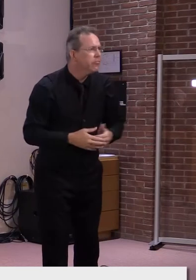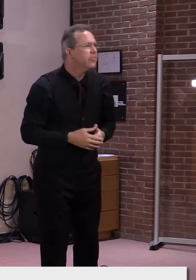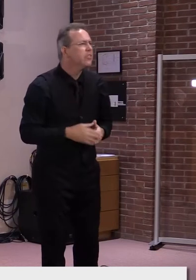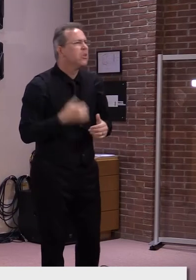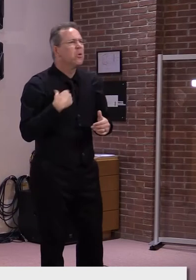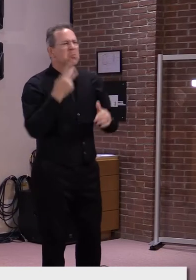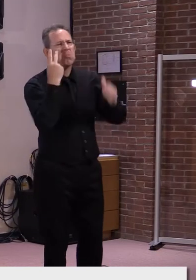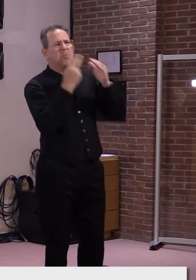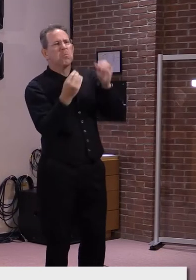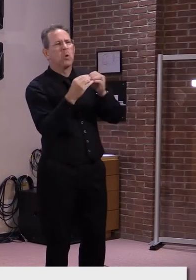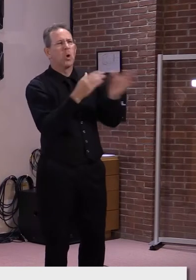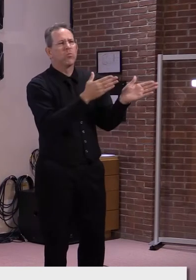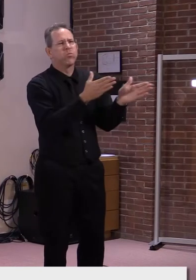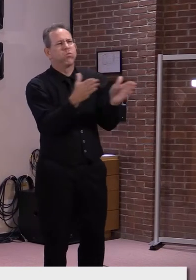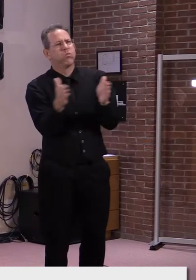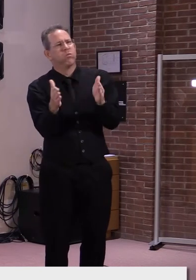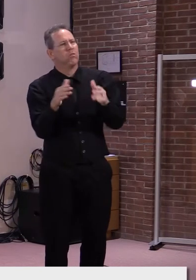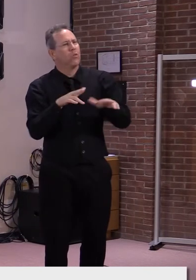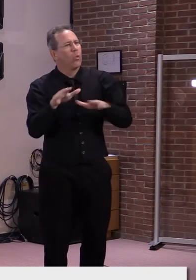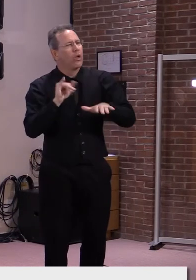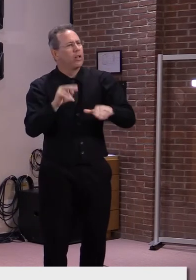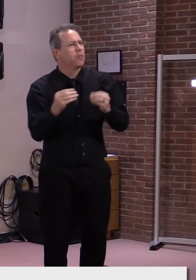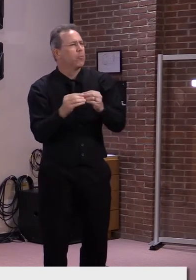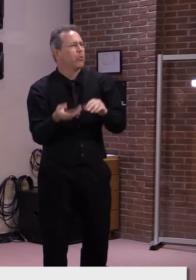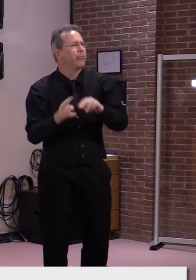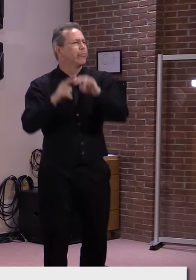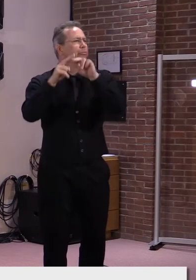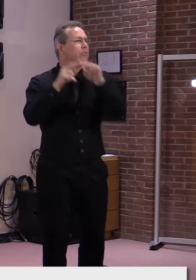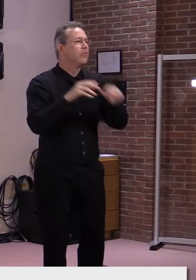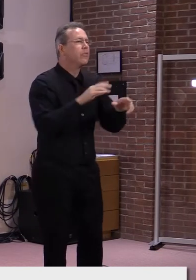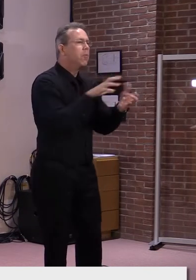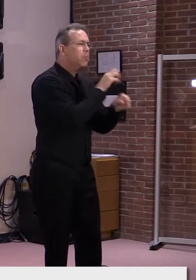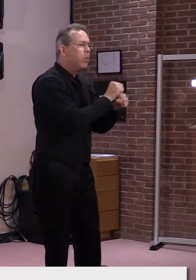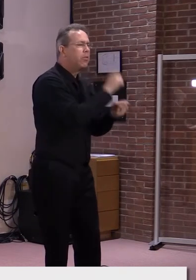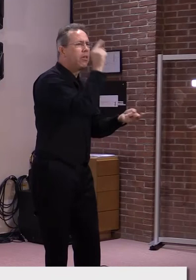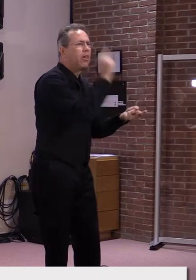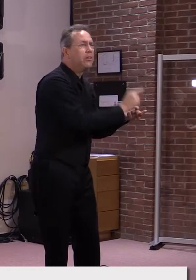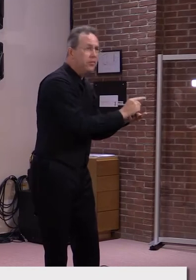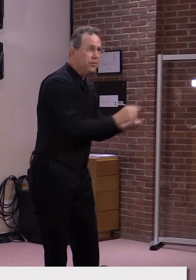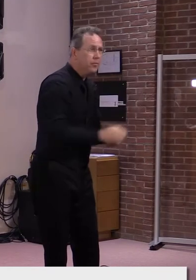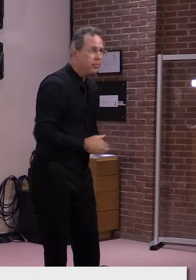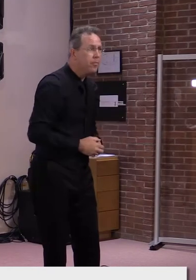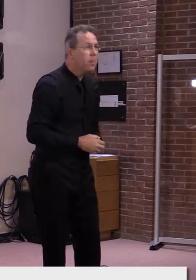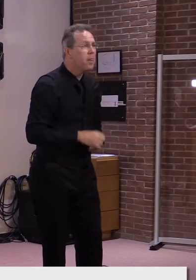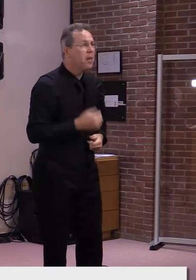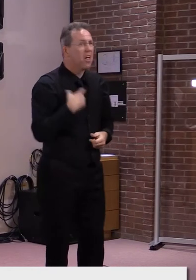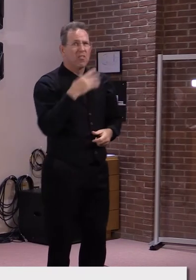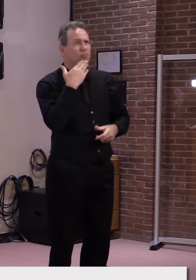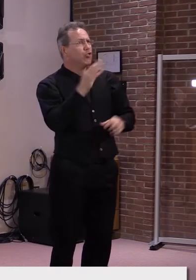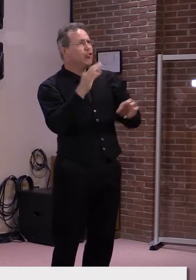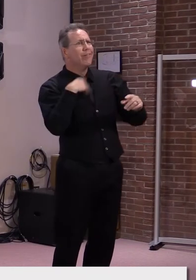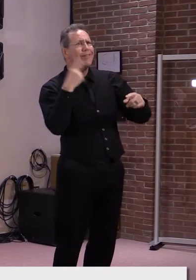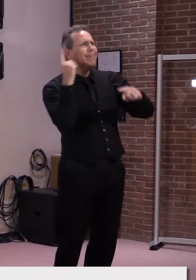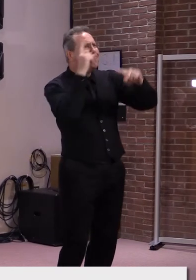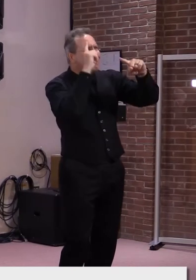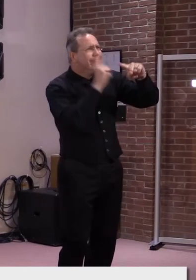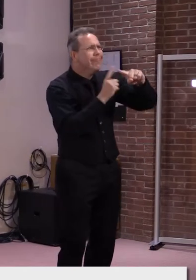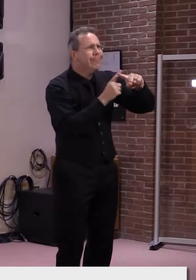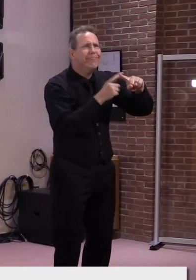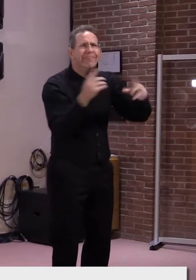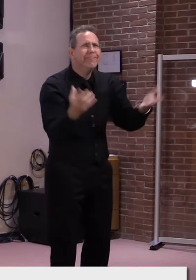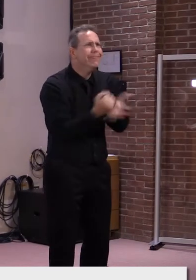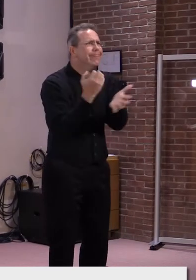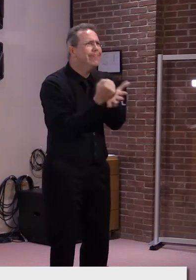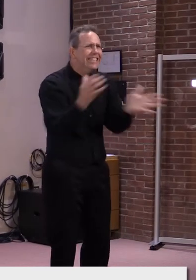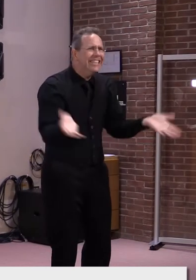more convenient opportunities, and we are encouraged that Vermonters are stepping up to get their shot.